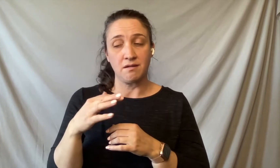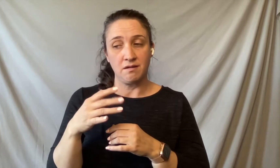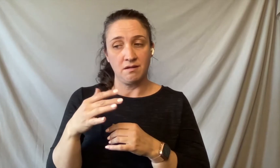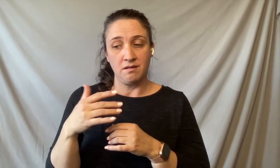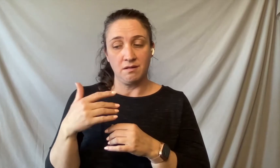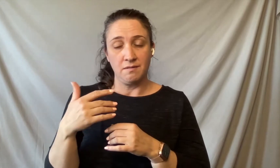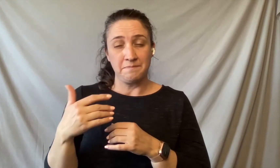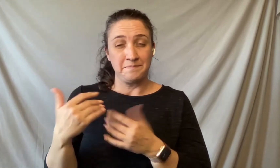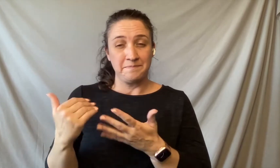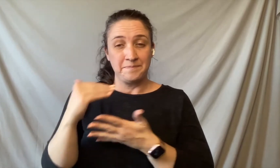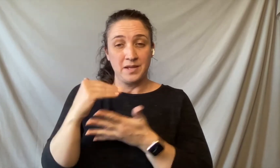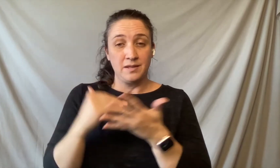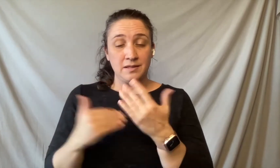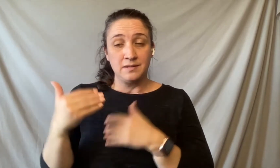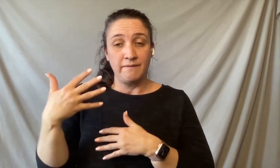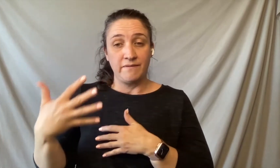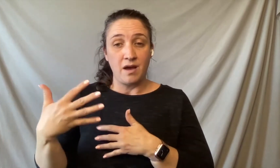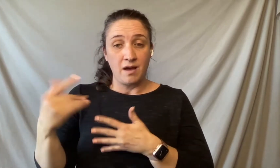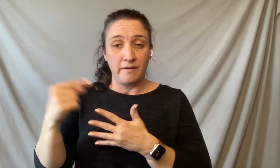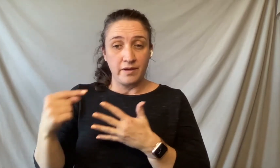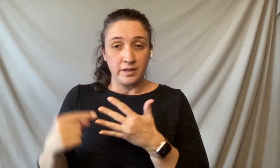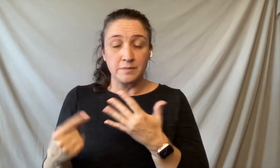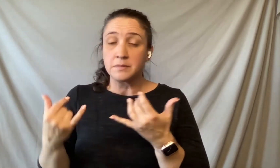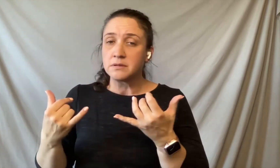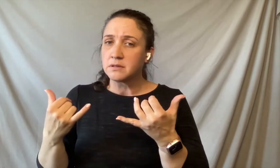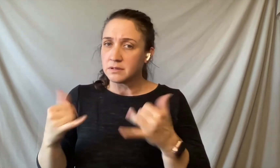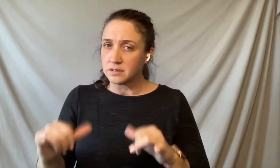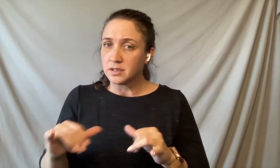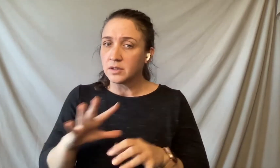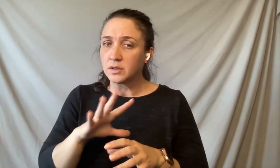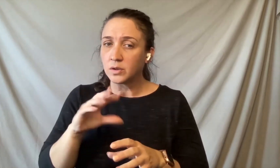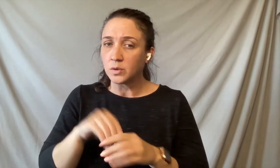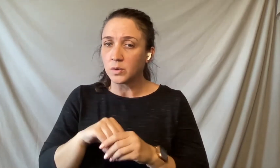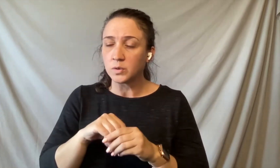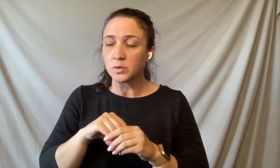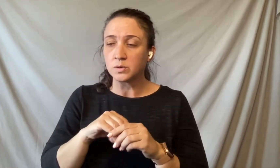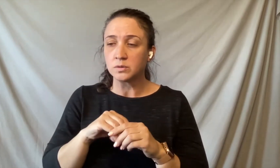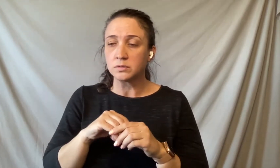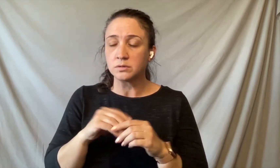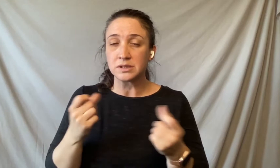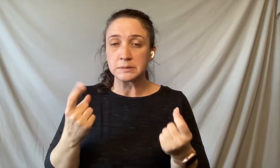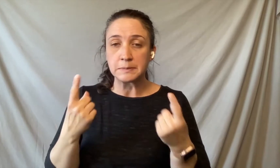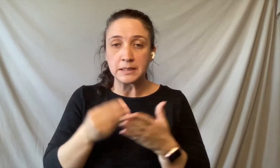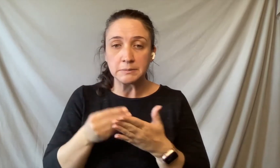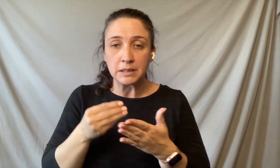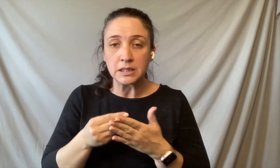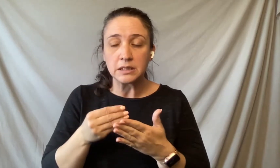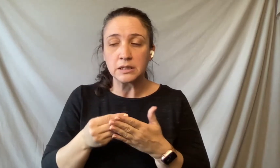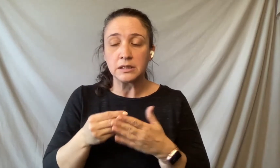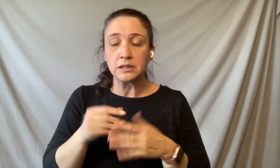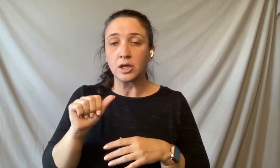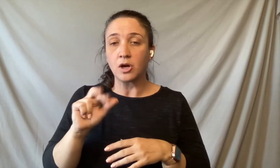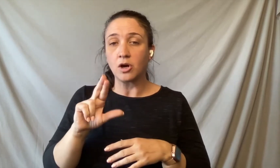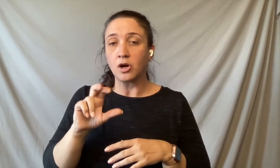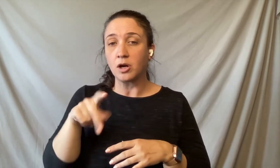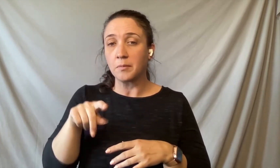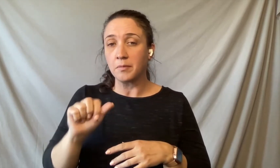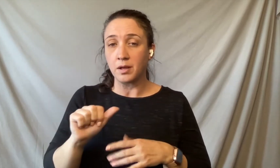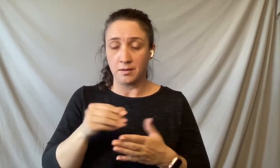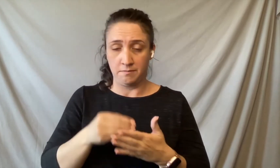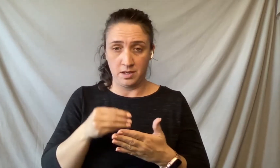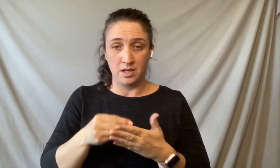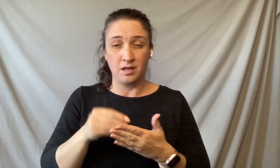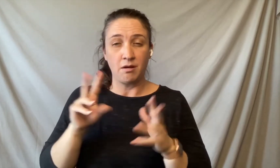list of 5 items, I think still includes the spending money, ARPA money, on shovel-ready